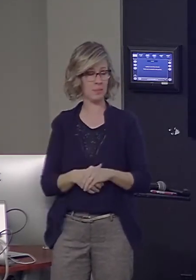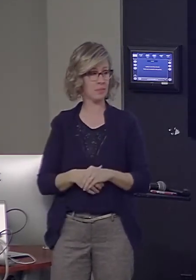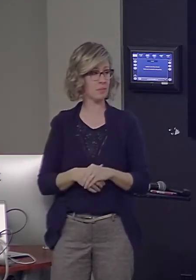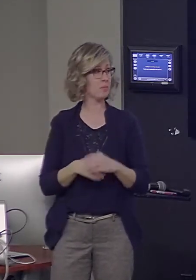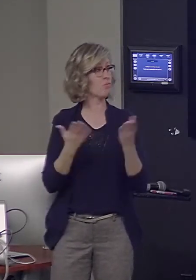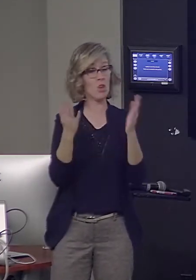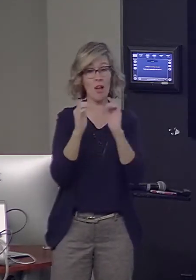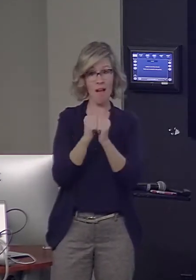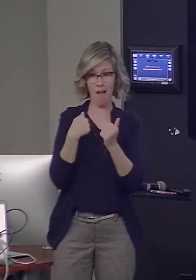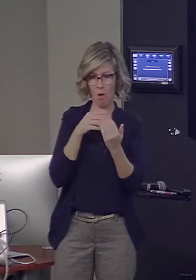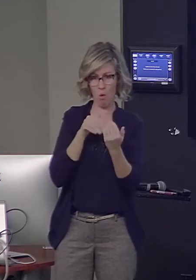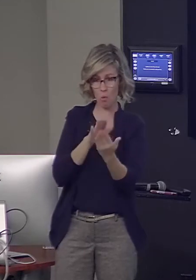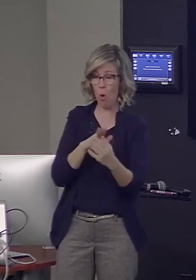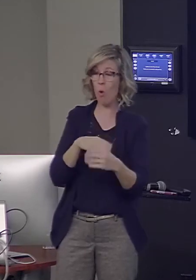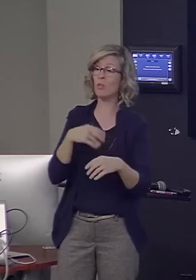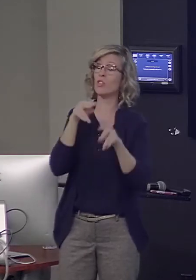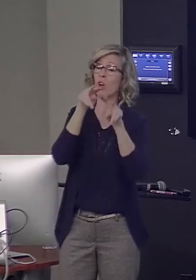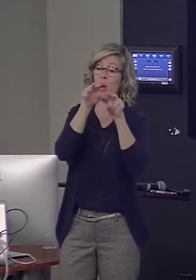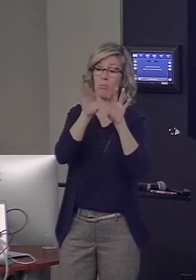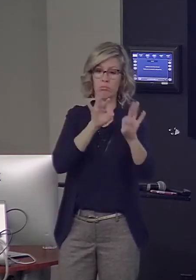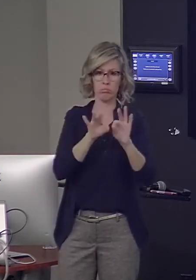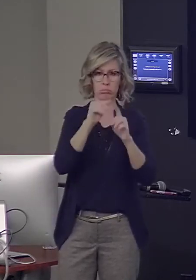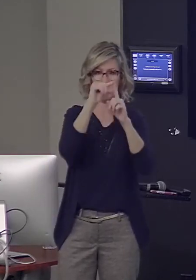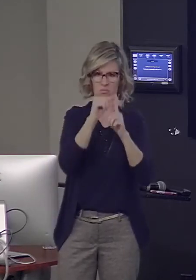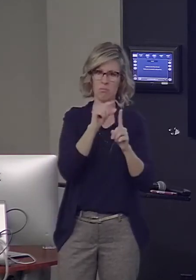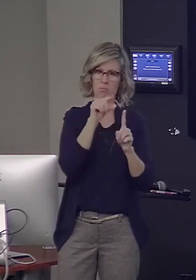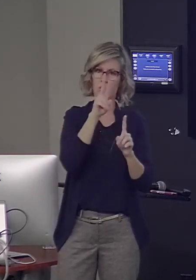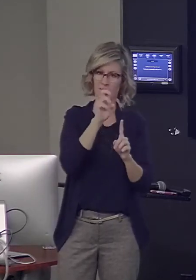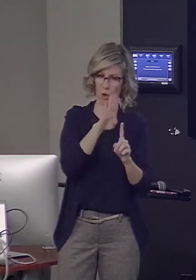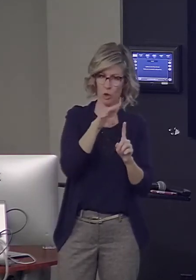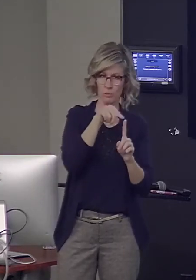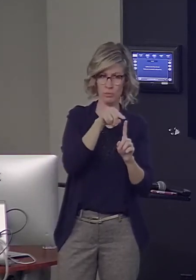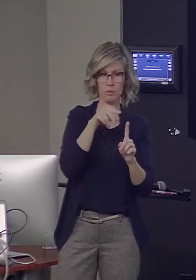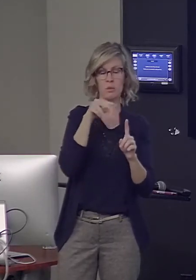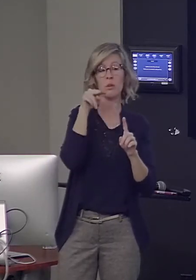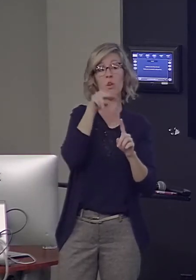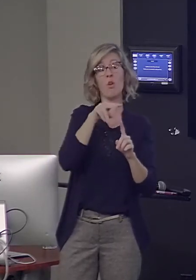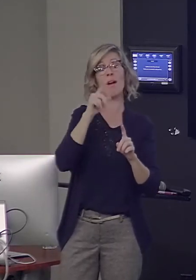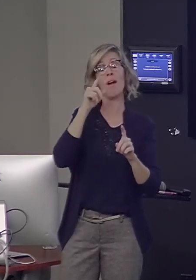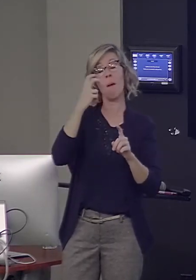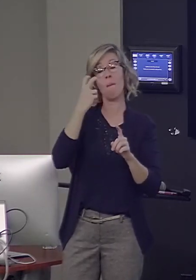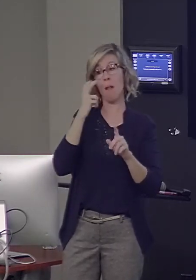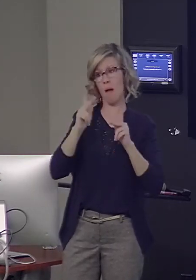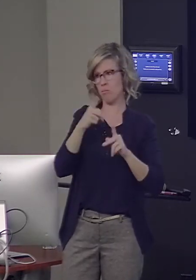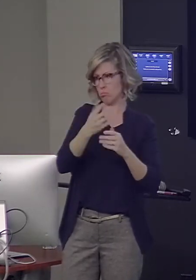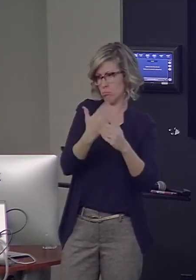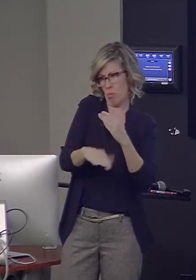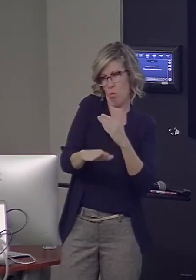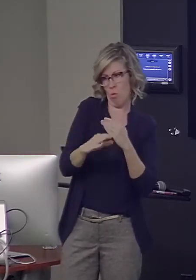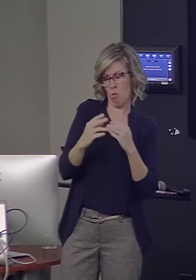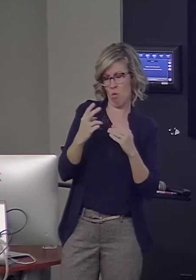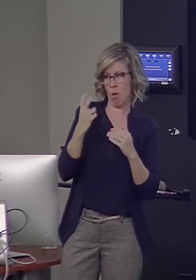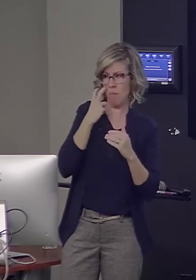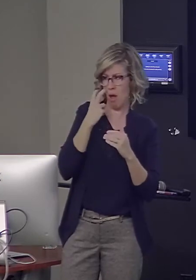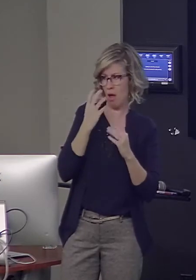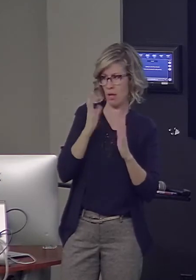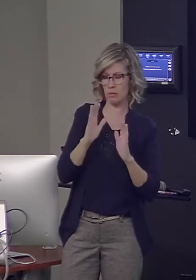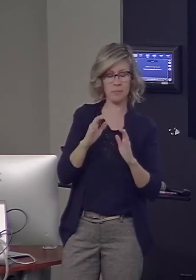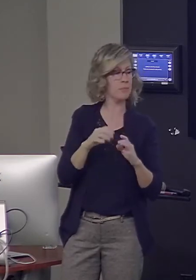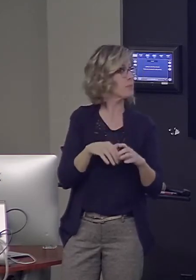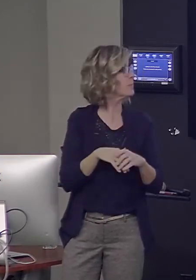we studied visual verbs in individuals who are blind. These are people who are congenitally blind from